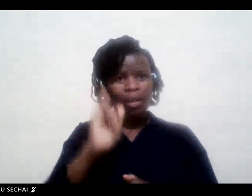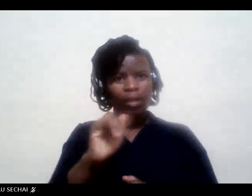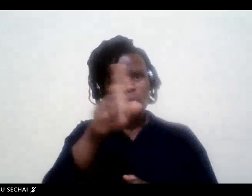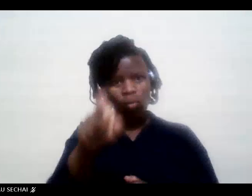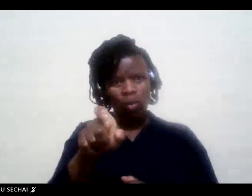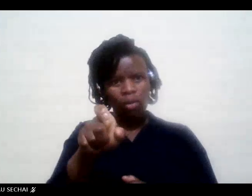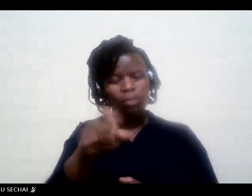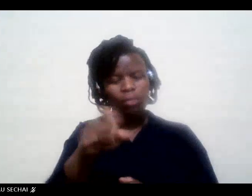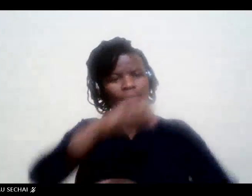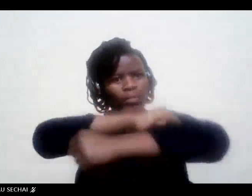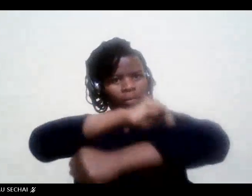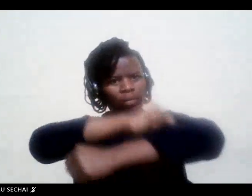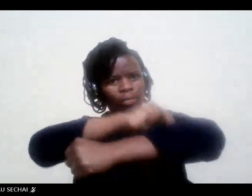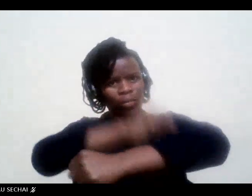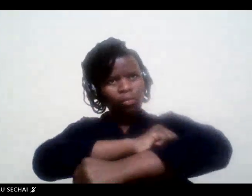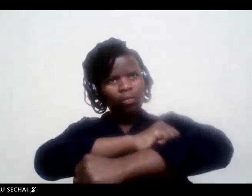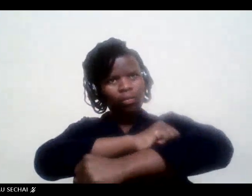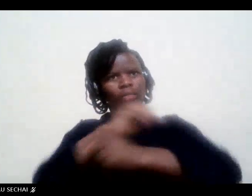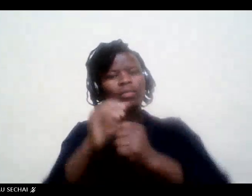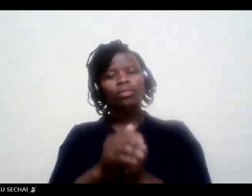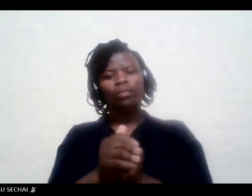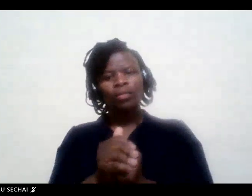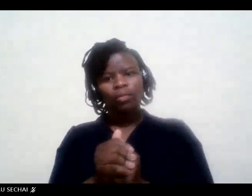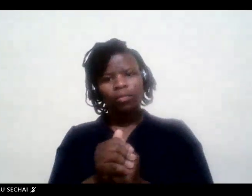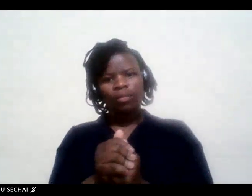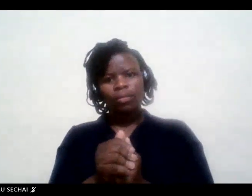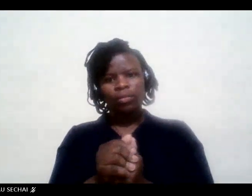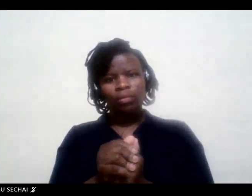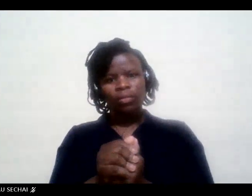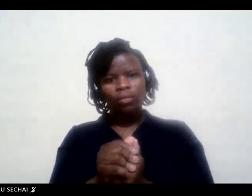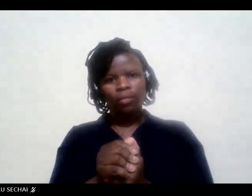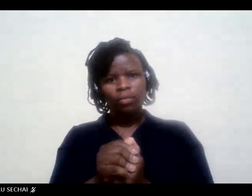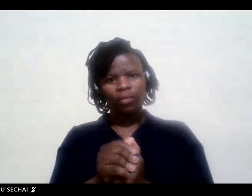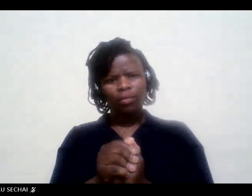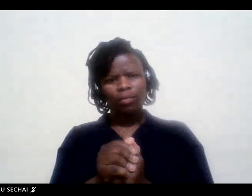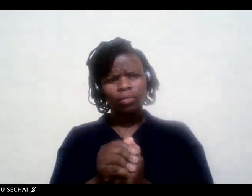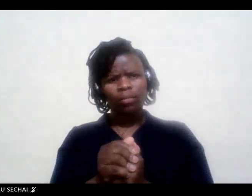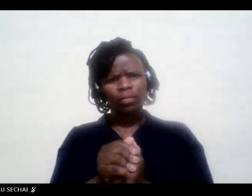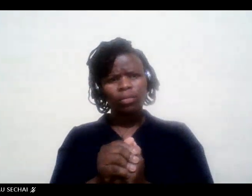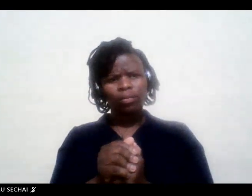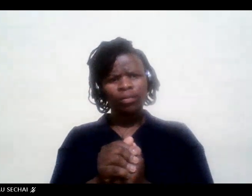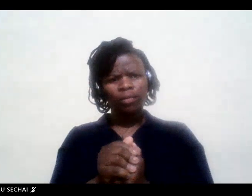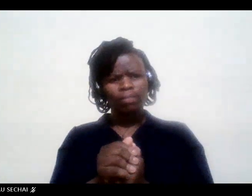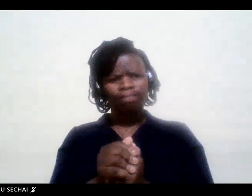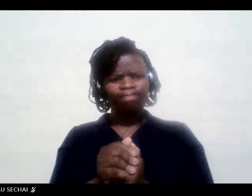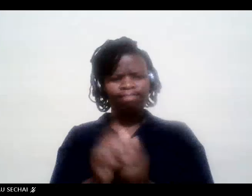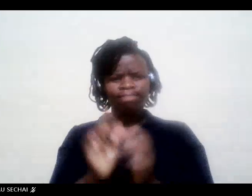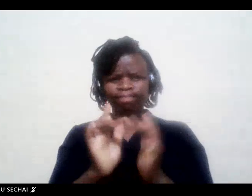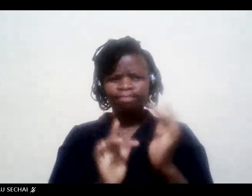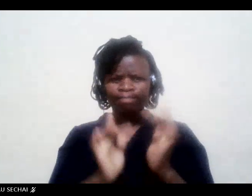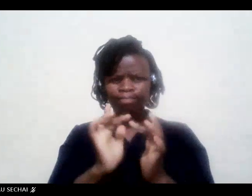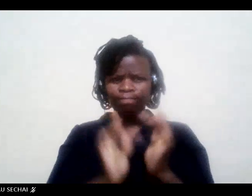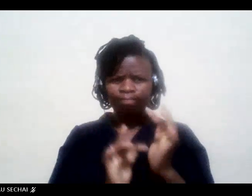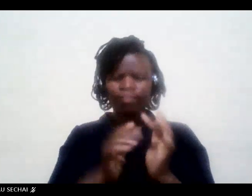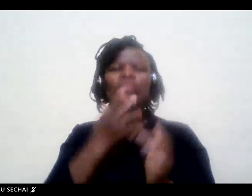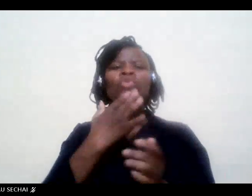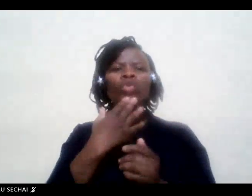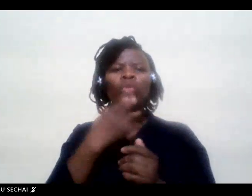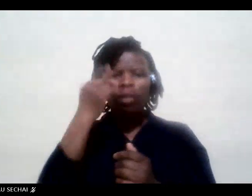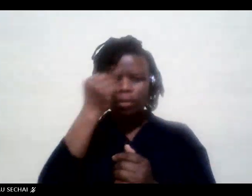Yes. who wants to be thank you. Who wants to be a surgeon but is blind? Yeah. That was the example. I think there are